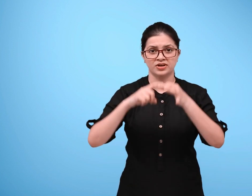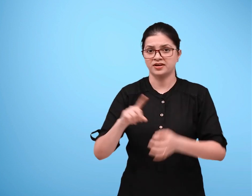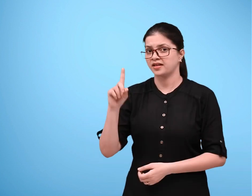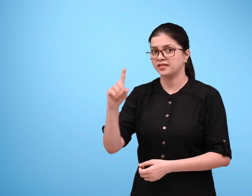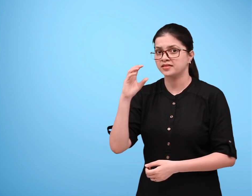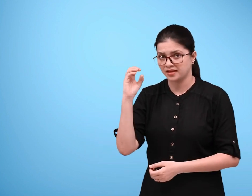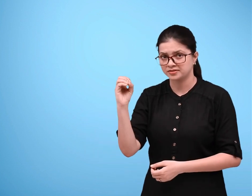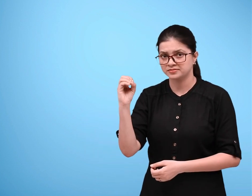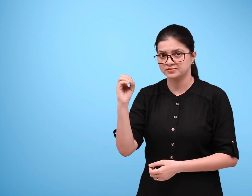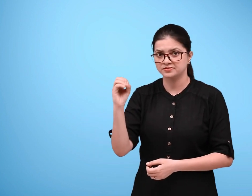Ten.